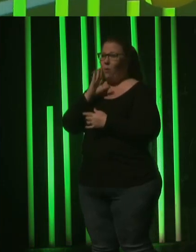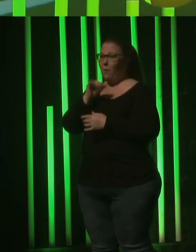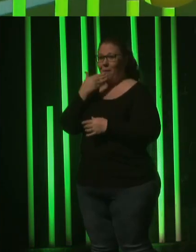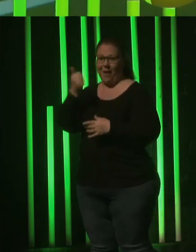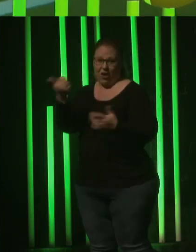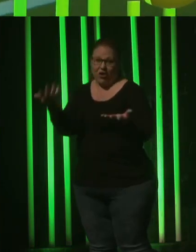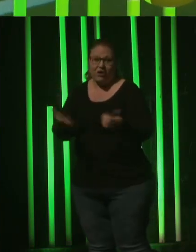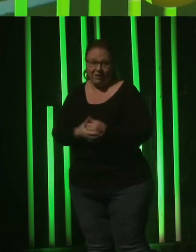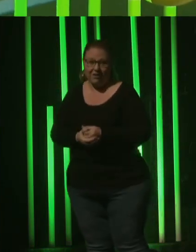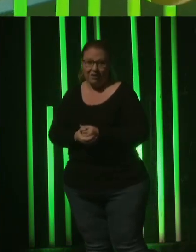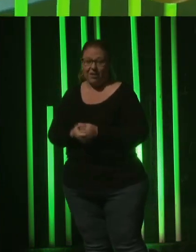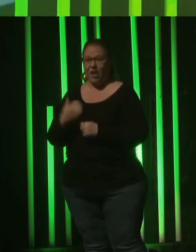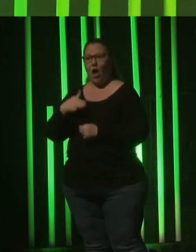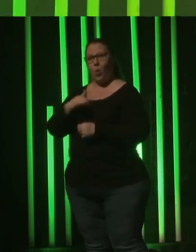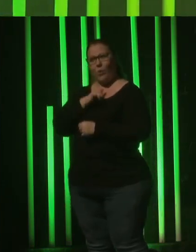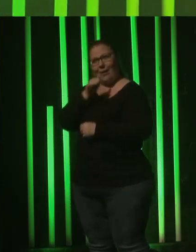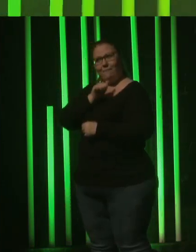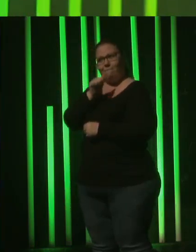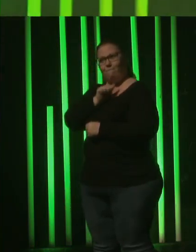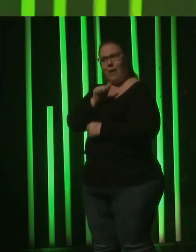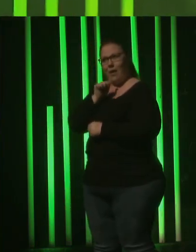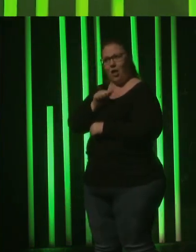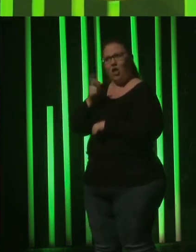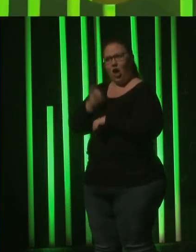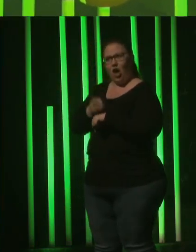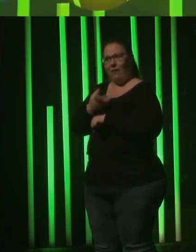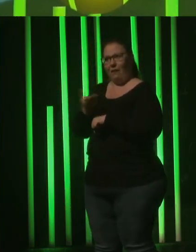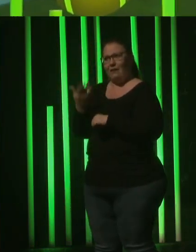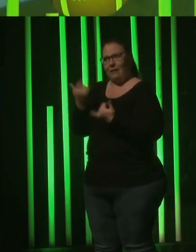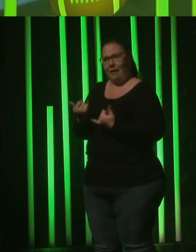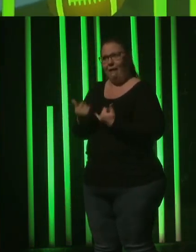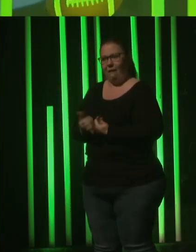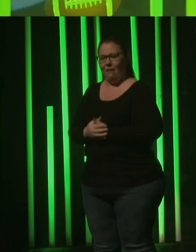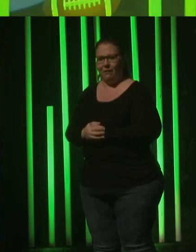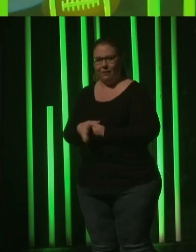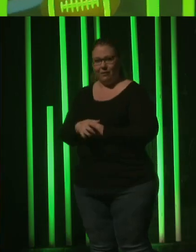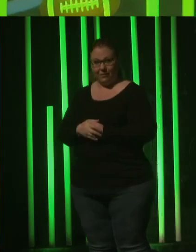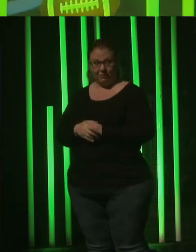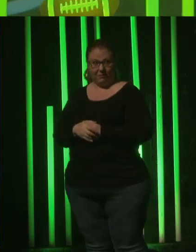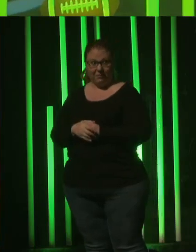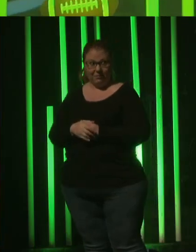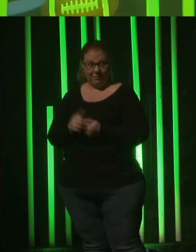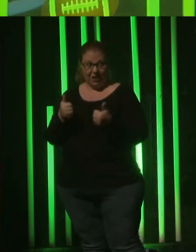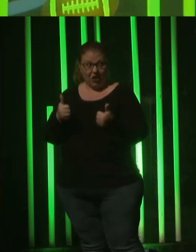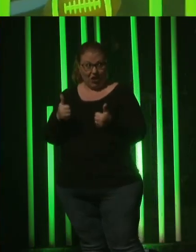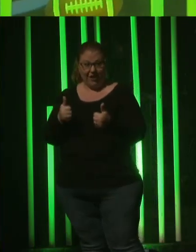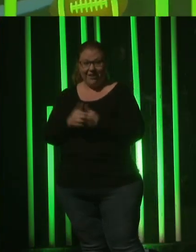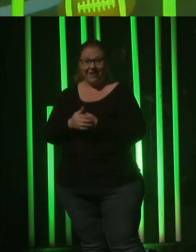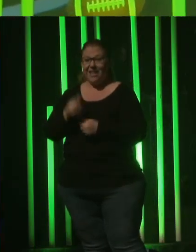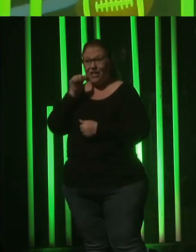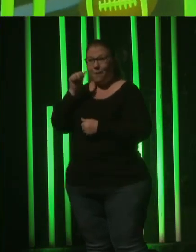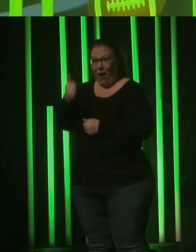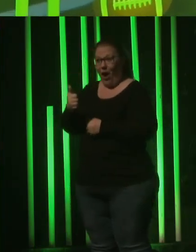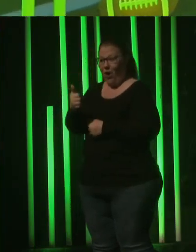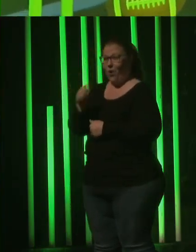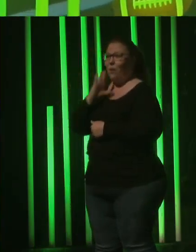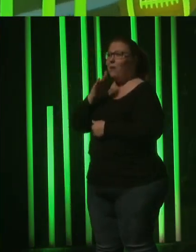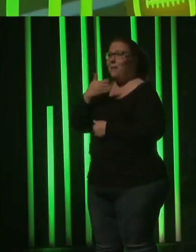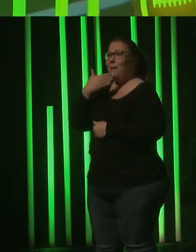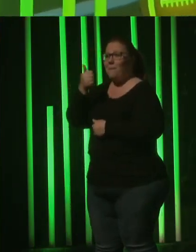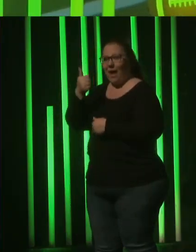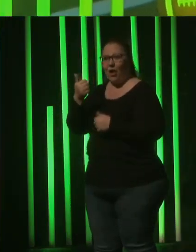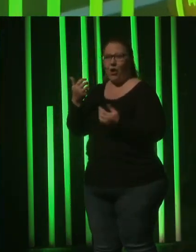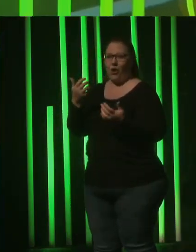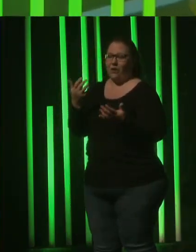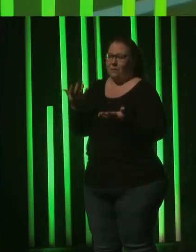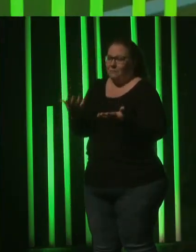better, we can bear a hardship today. Isn't that good? That tomorrow will be better,